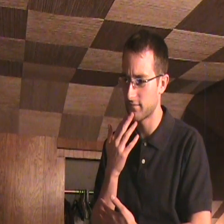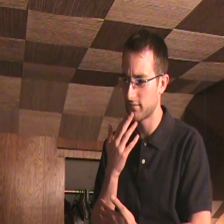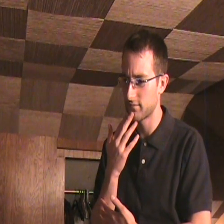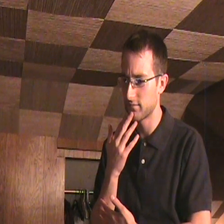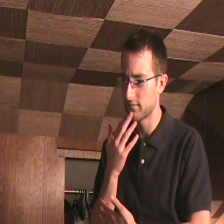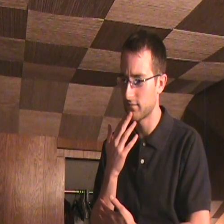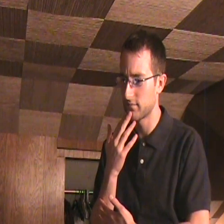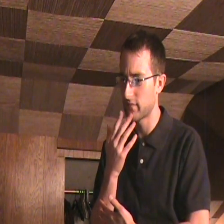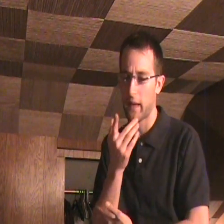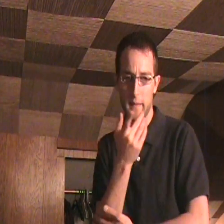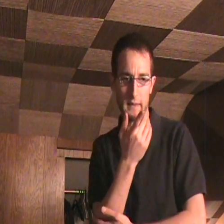Come here.